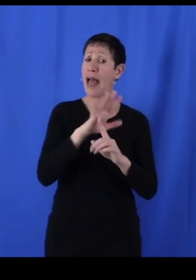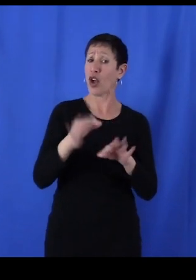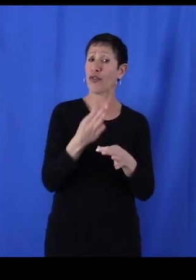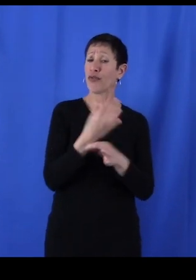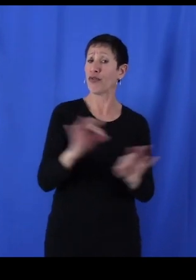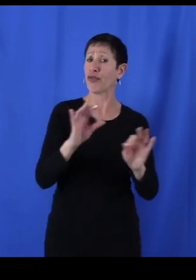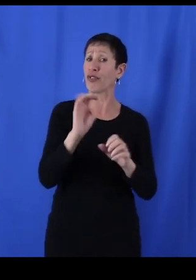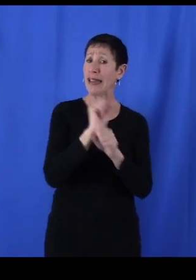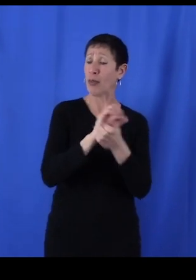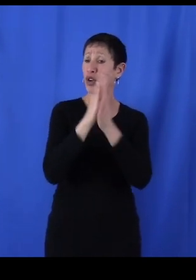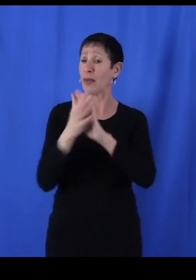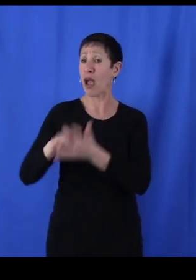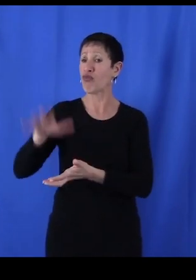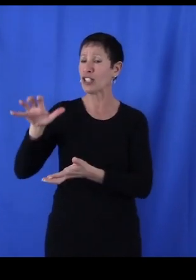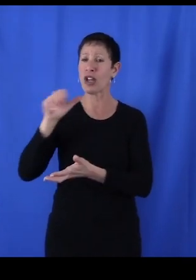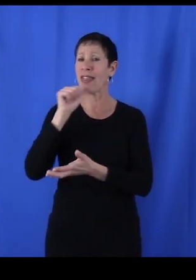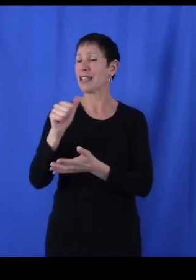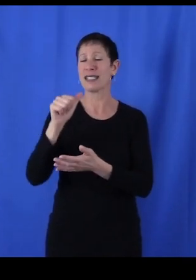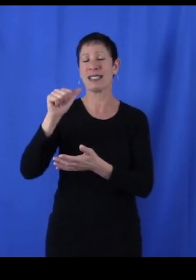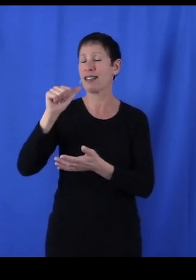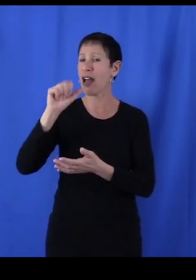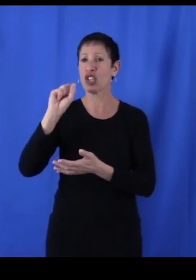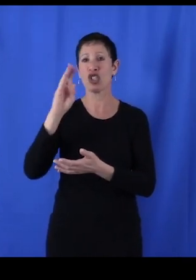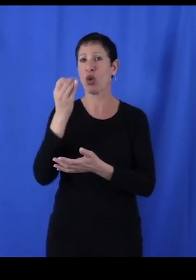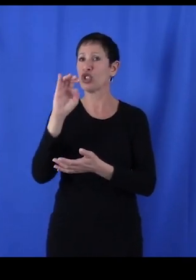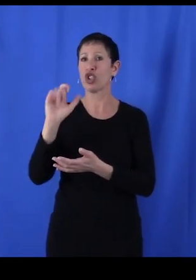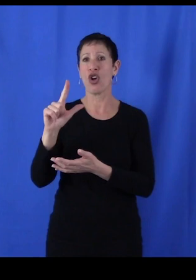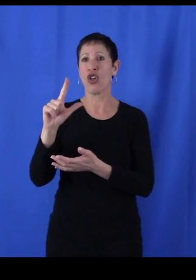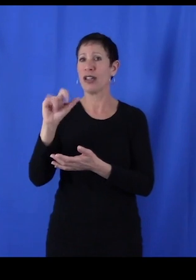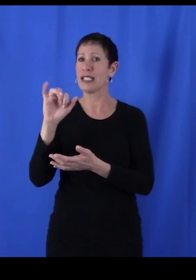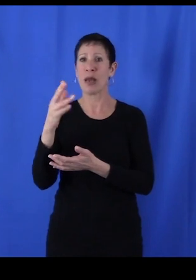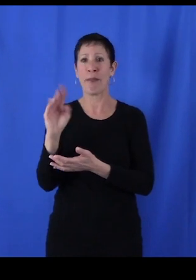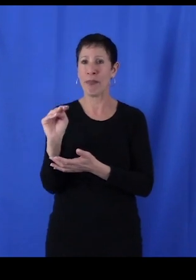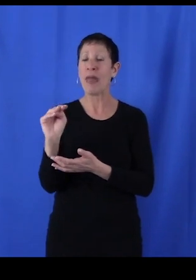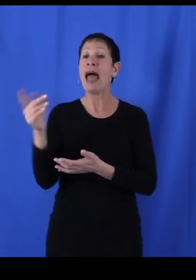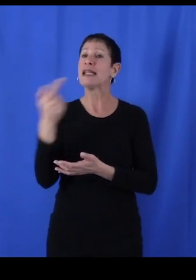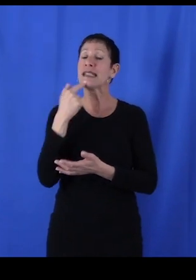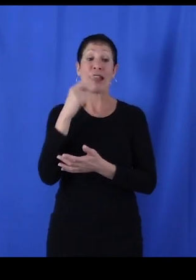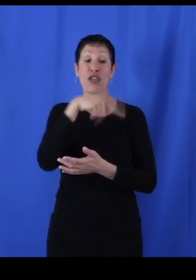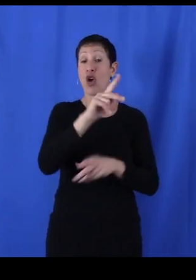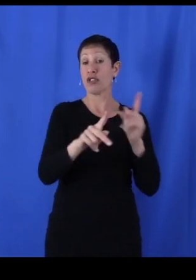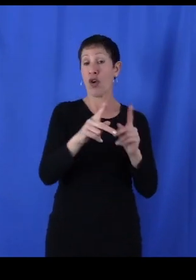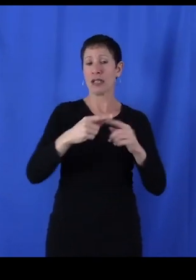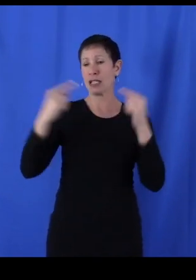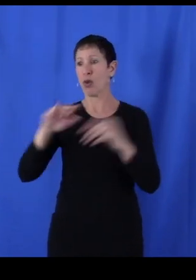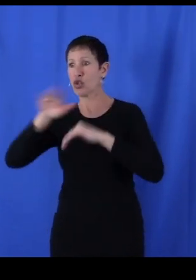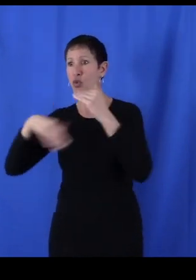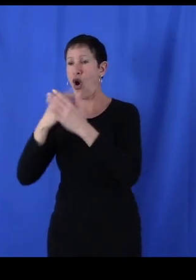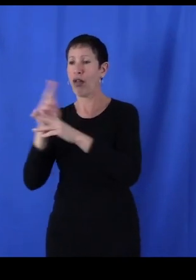socialism. And it's telling that these folk, rather than all users, were designated as the internet.